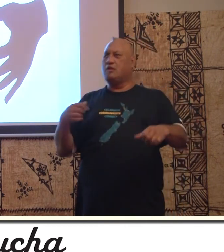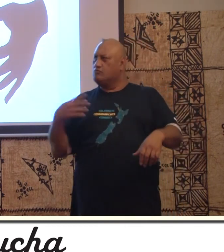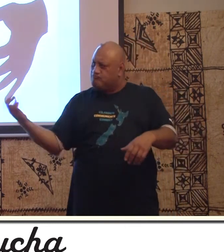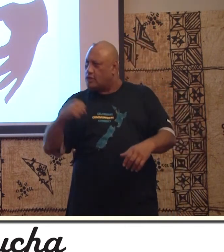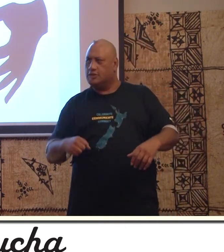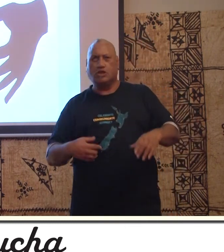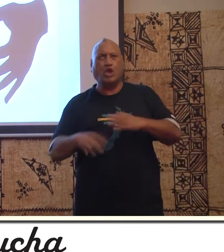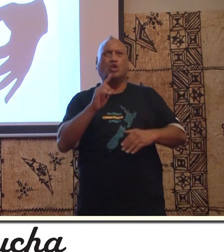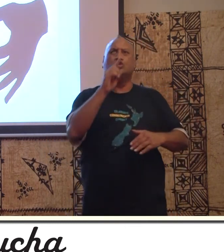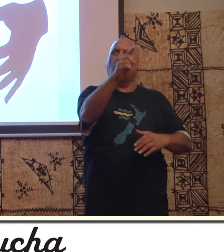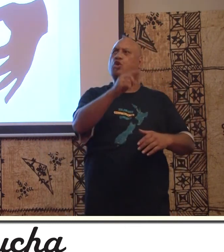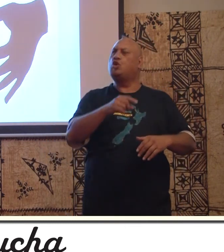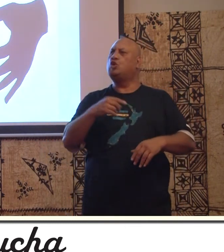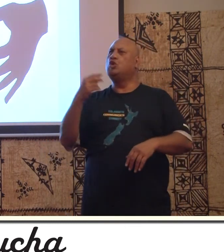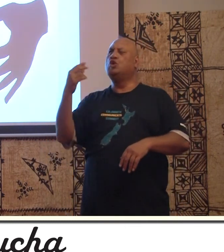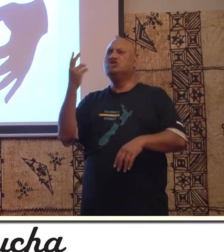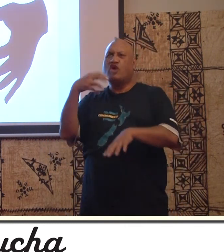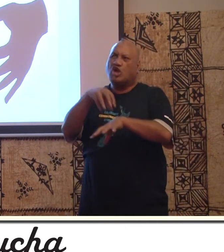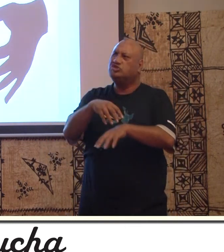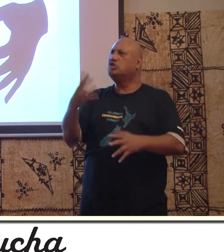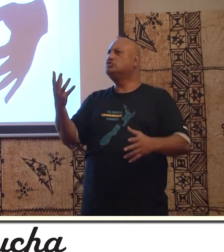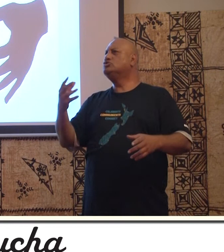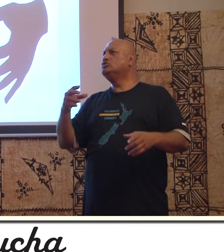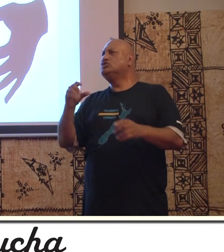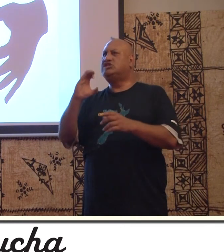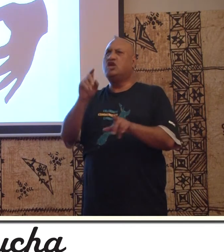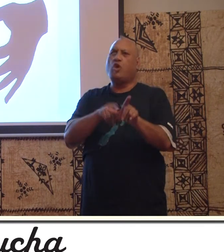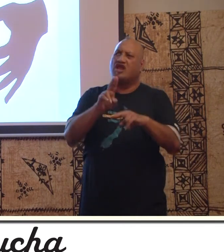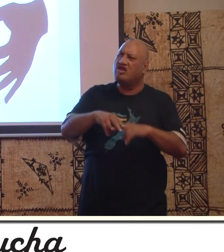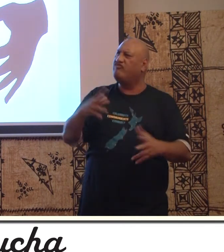Once we get an interpreter in our midst,